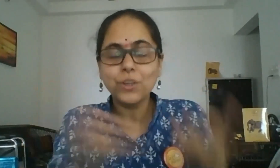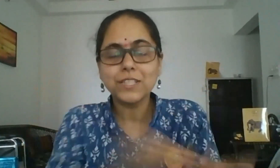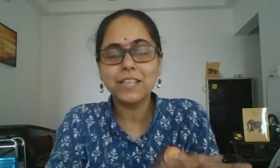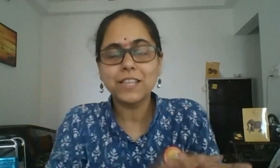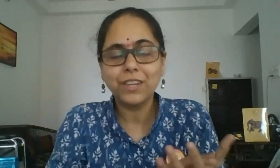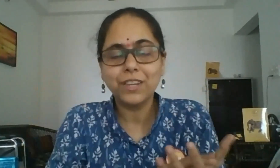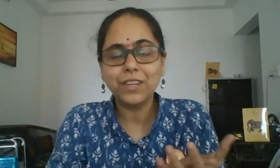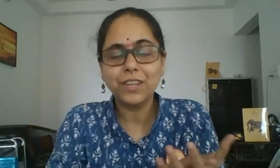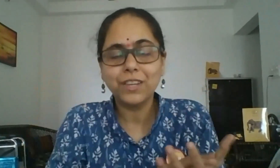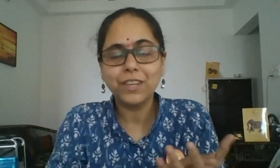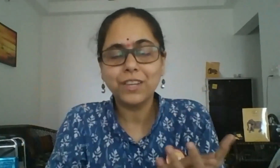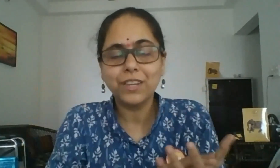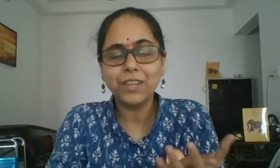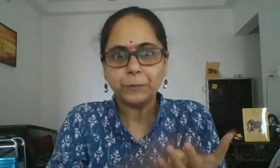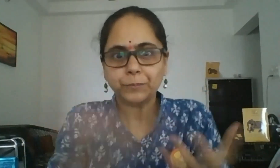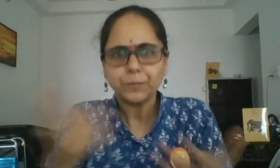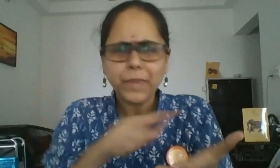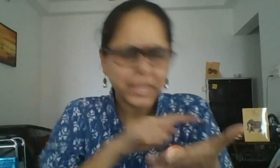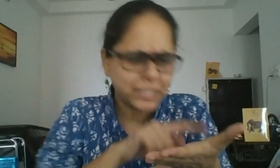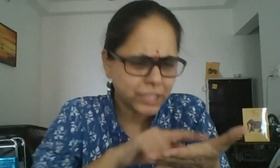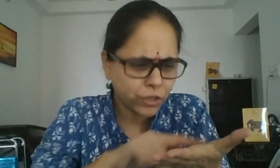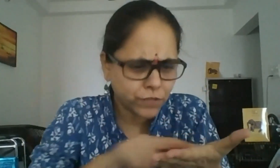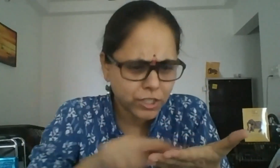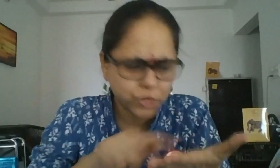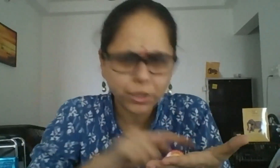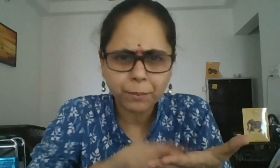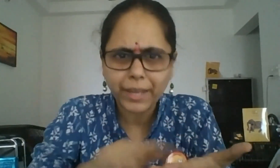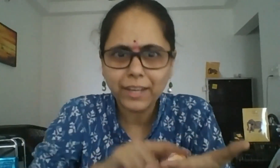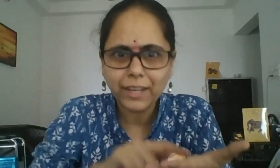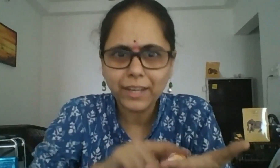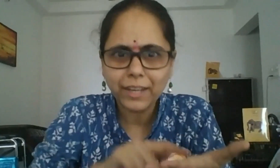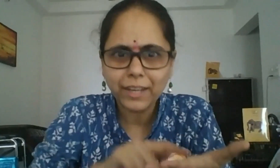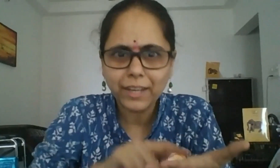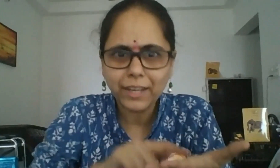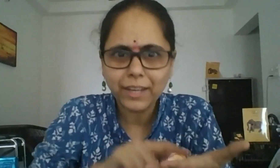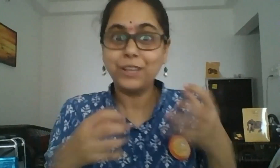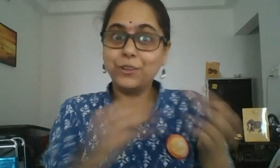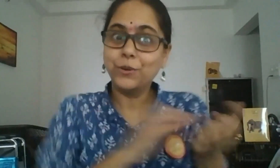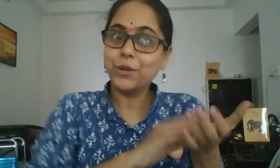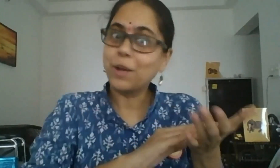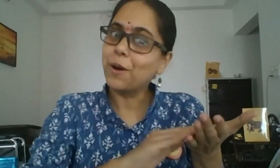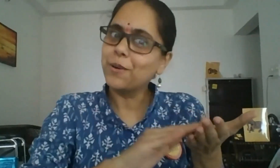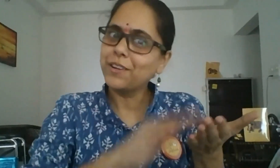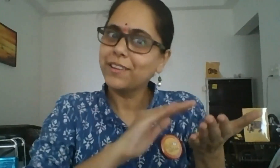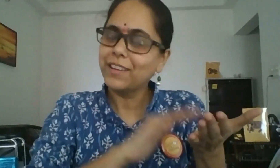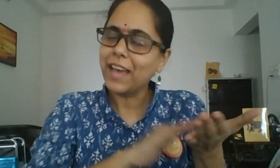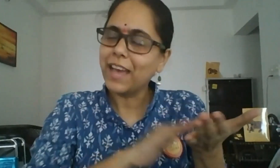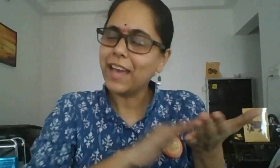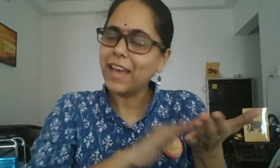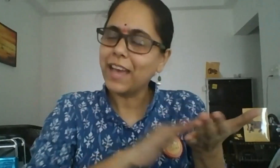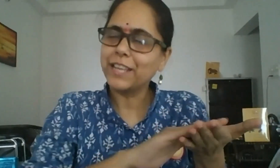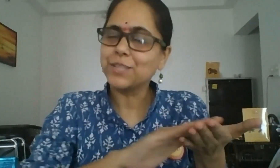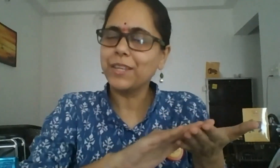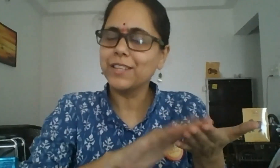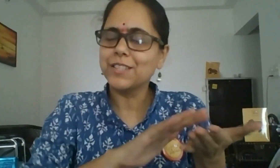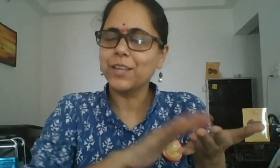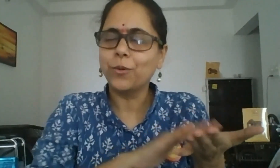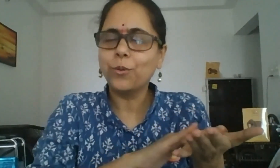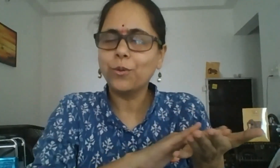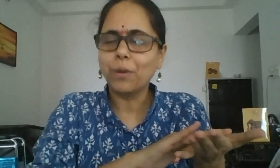they feel interested instead of just doing braille? I feel good about actually experiencing, oh, Amma